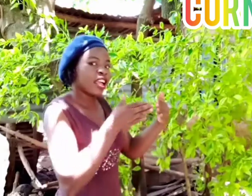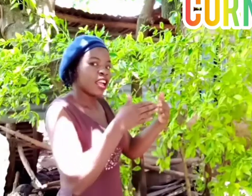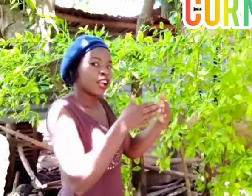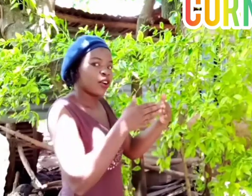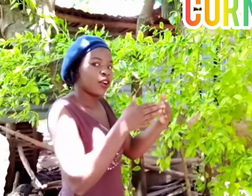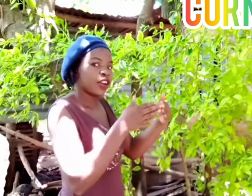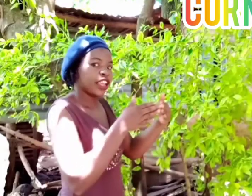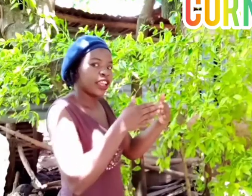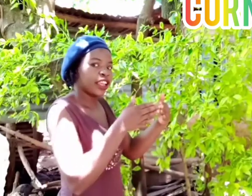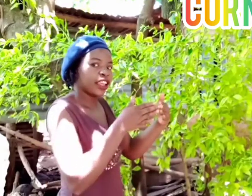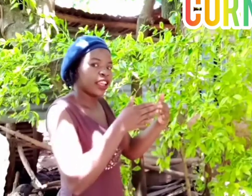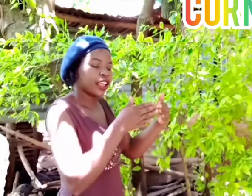Corner.